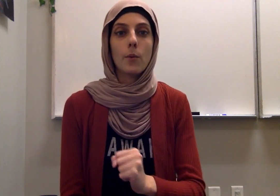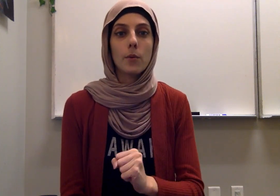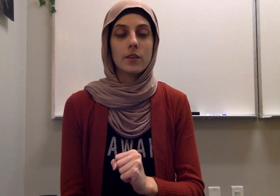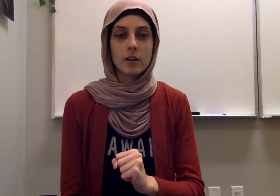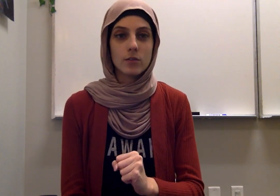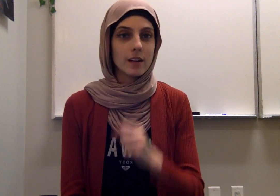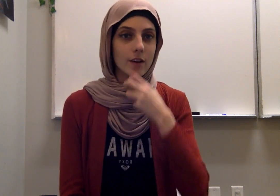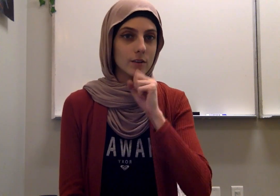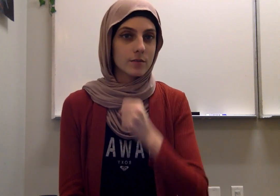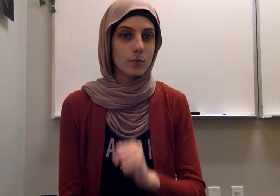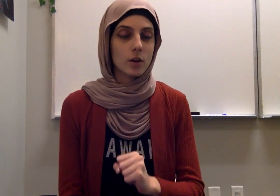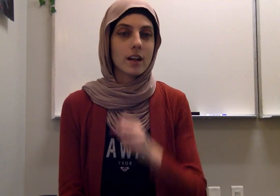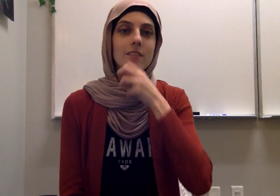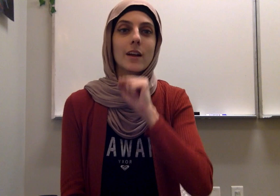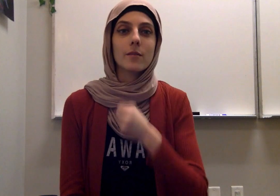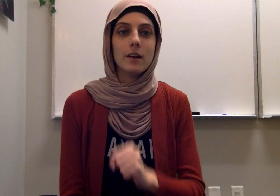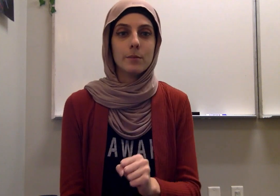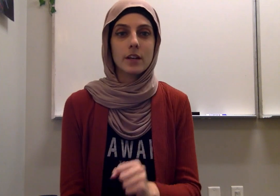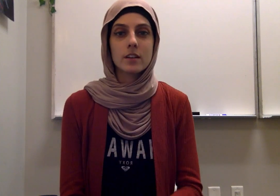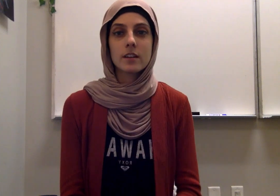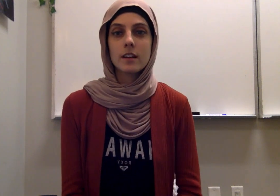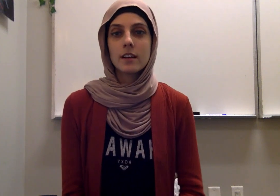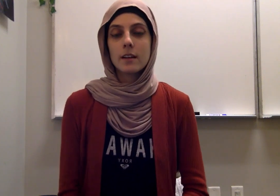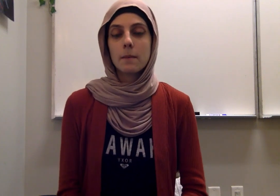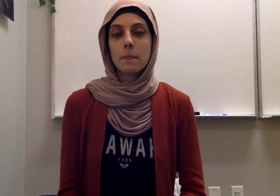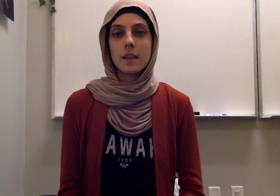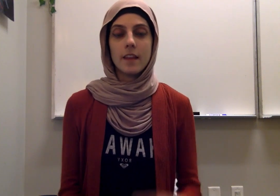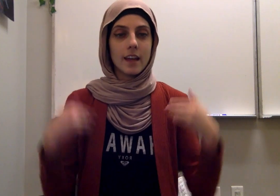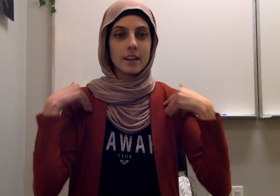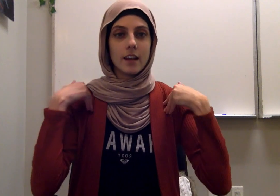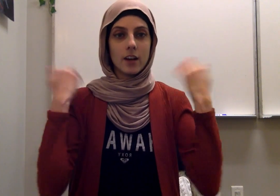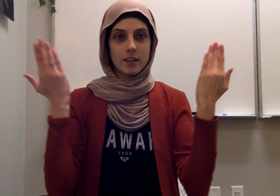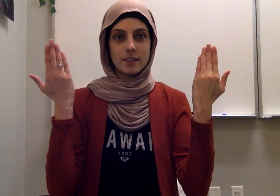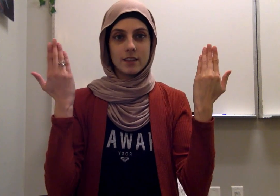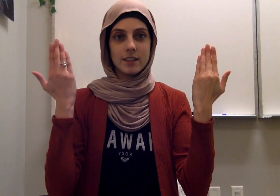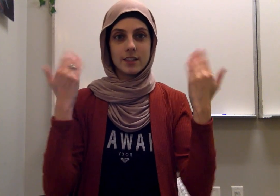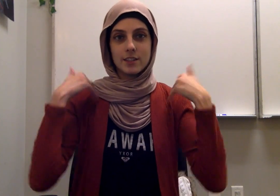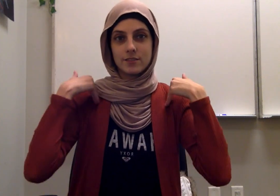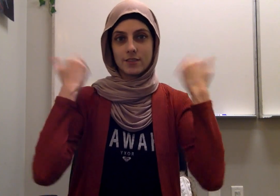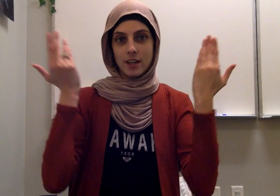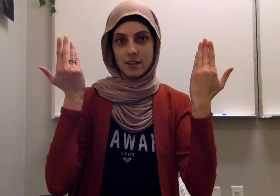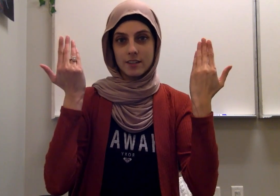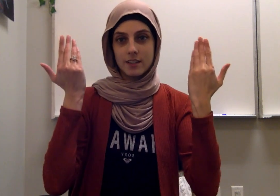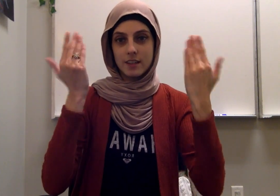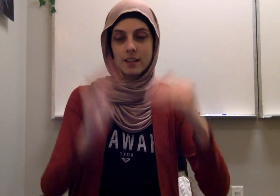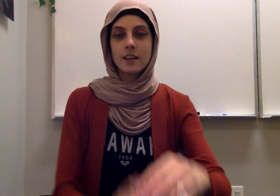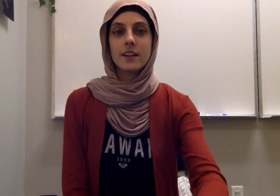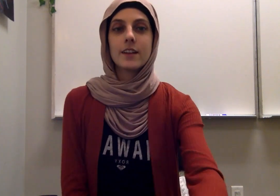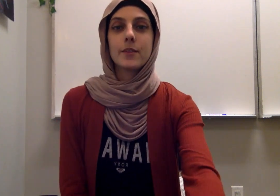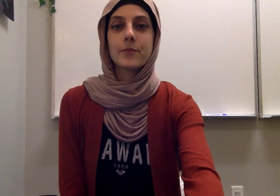it goes down more, kind of like a beard. And then young. Young. All